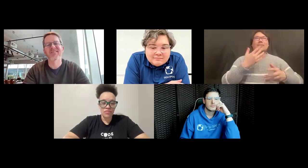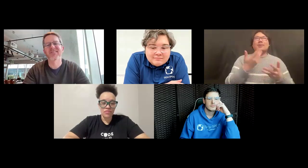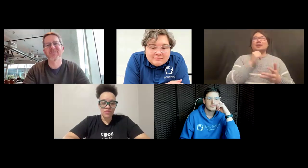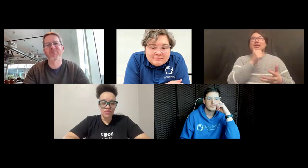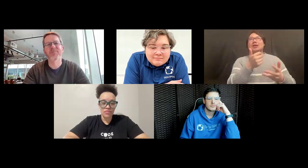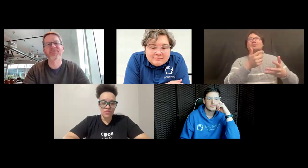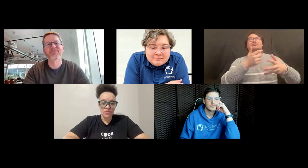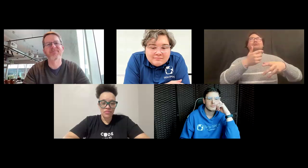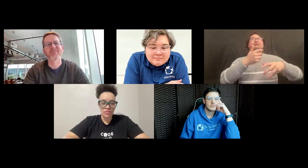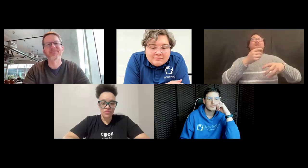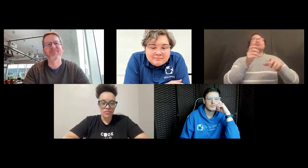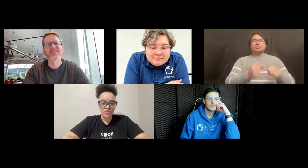And so sometimes